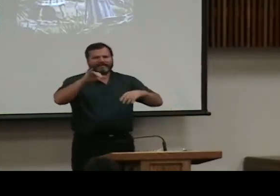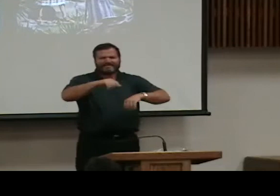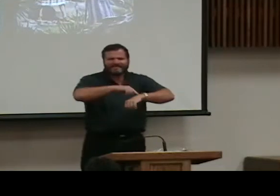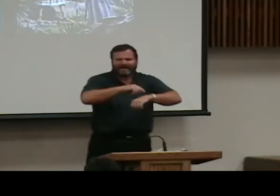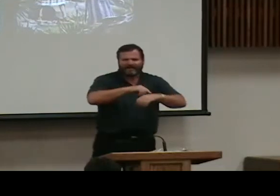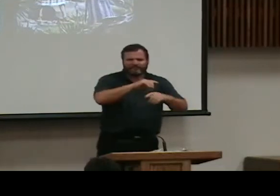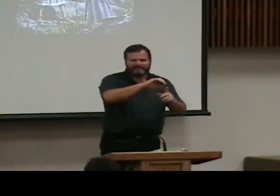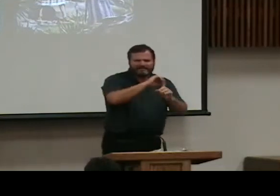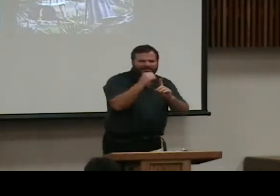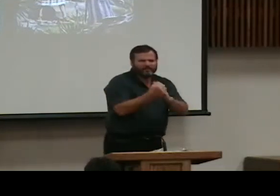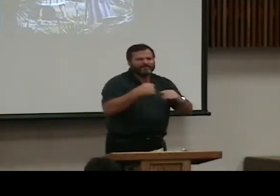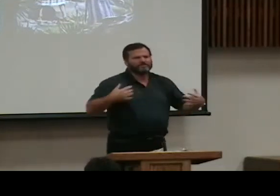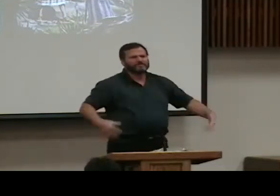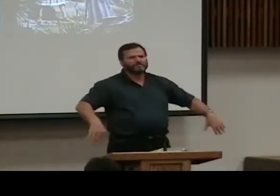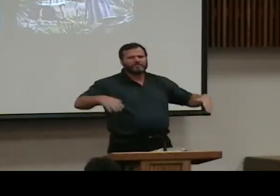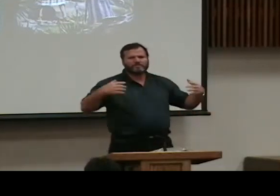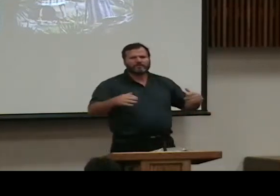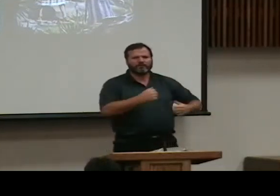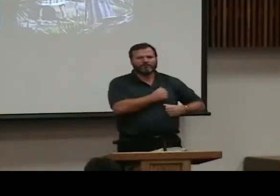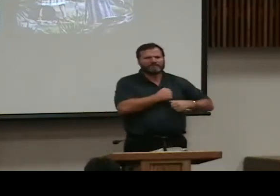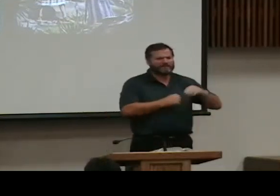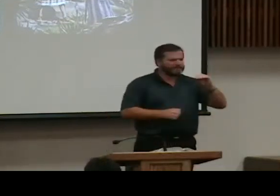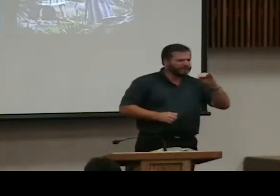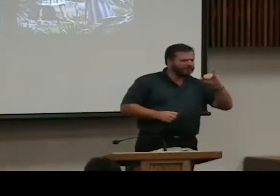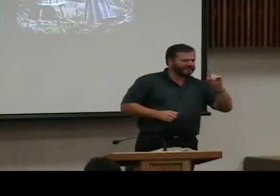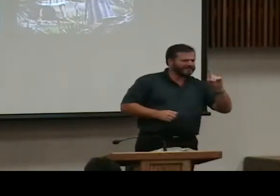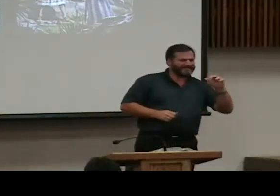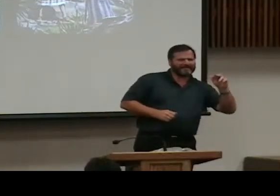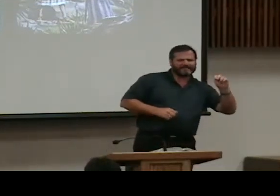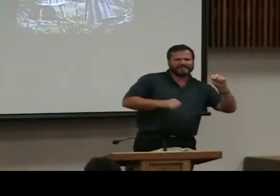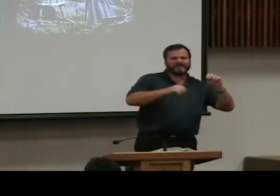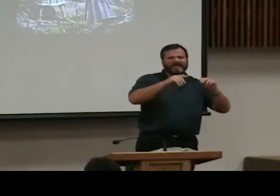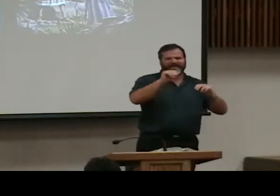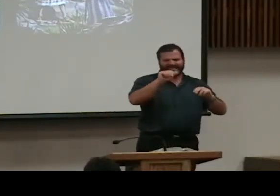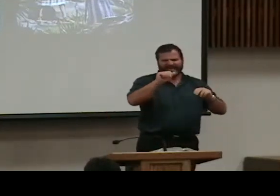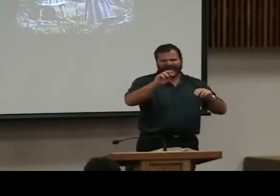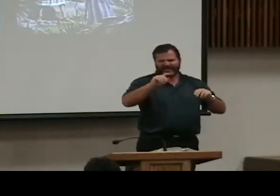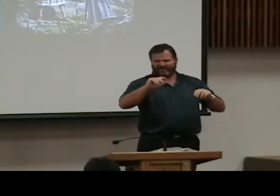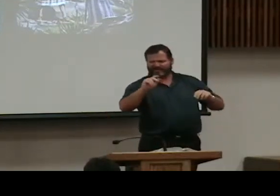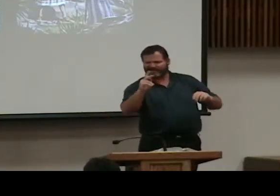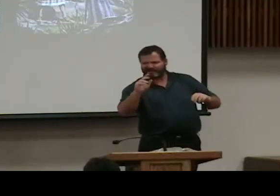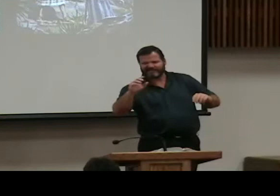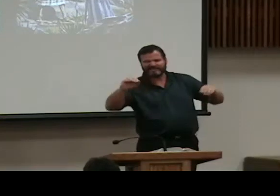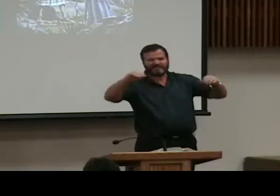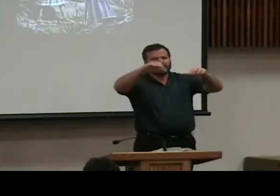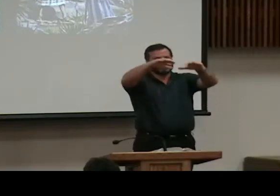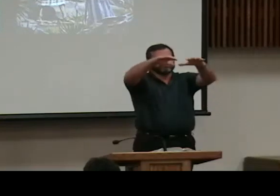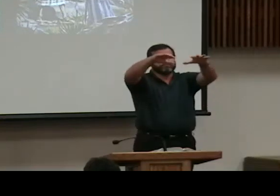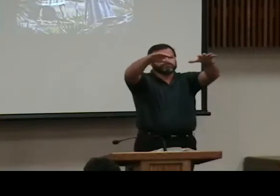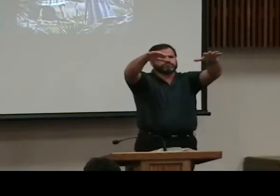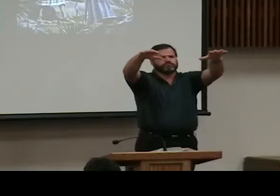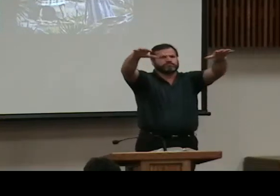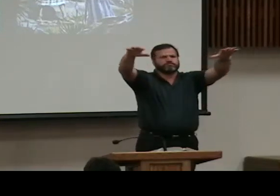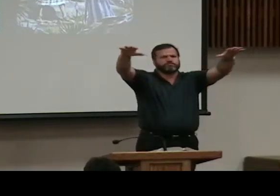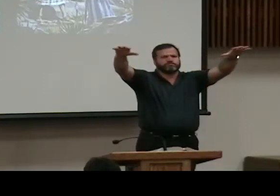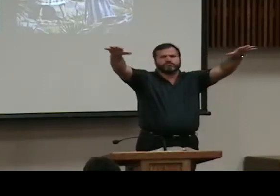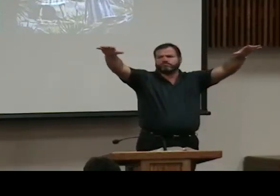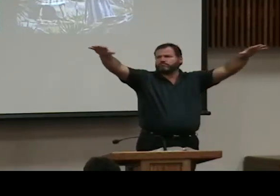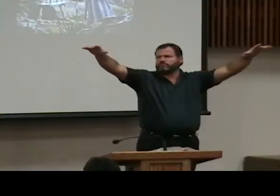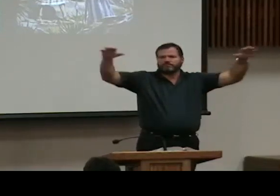At that time, the situation was pretty bad. The Midianites and the Amalekites with them.